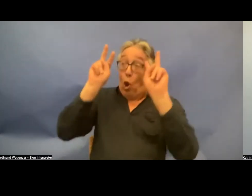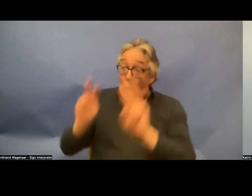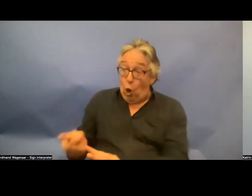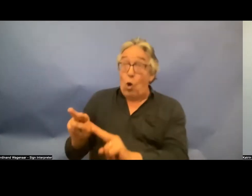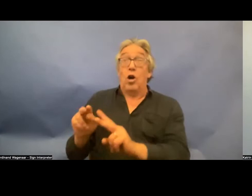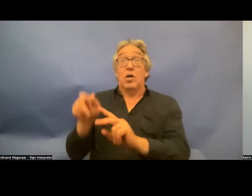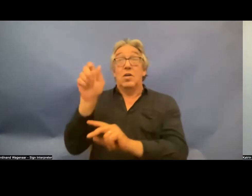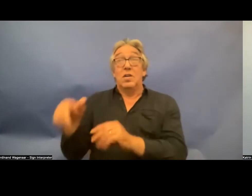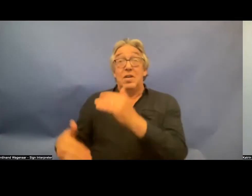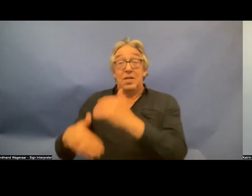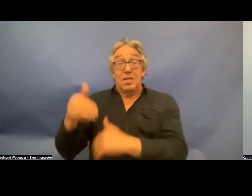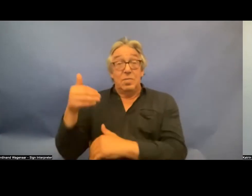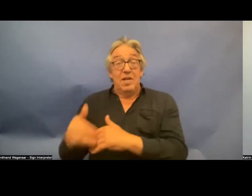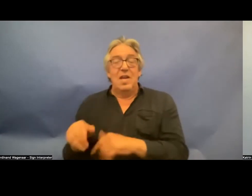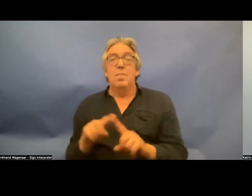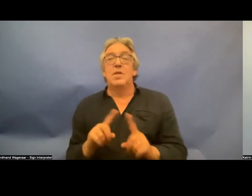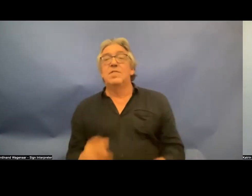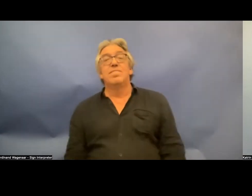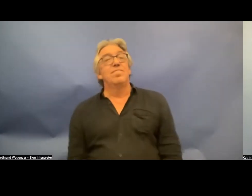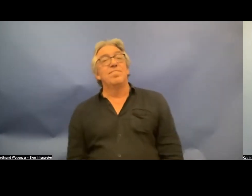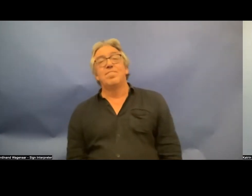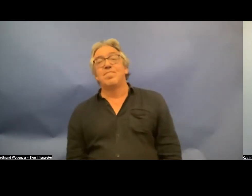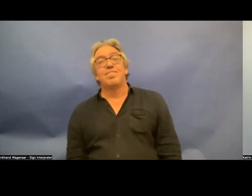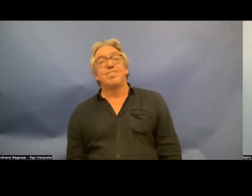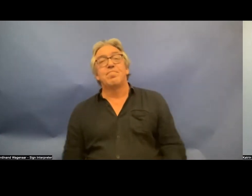the situation in Ukraine, difficult